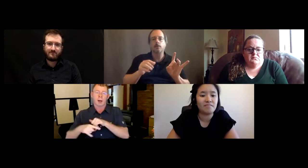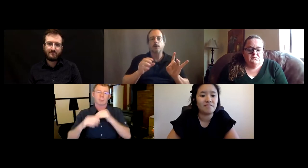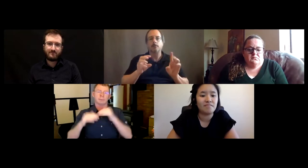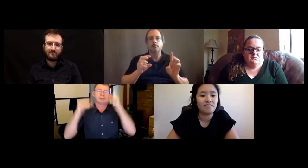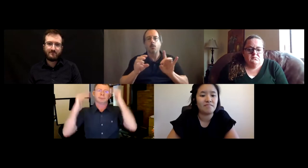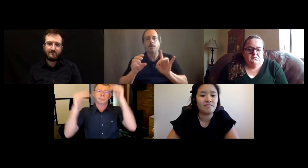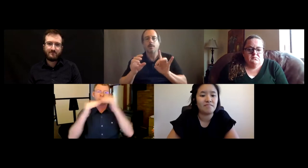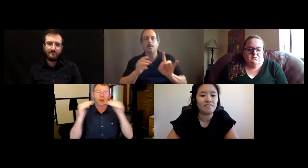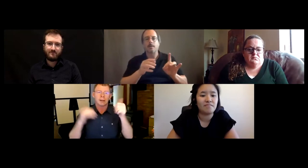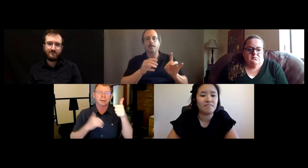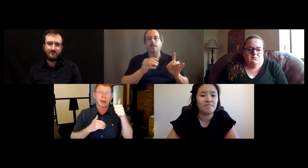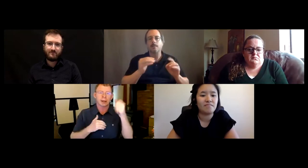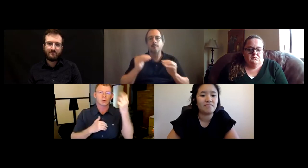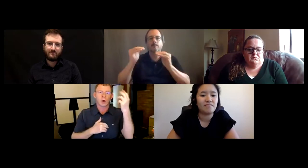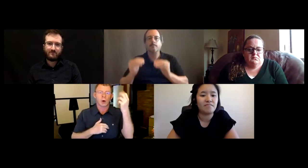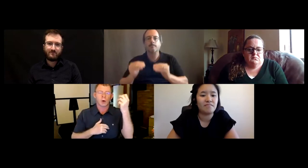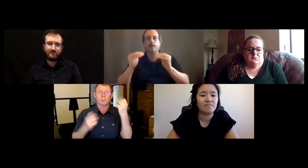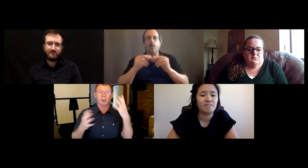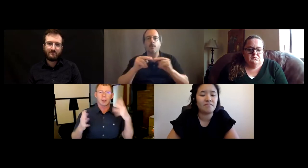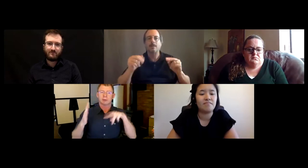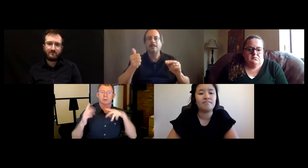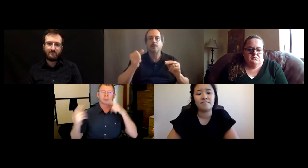about a grade 6 to a grade 8 reading level.